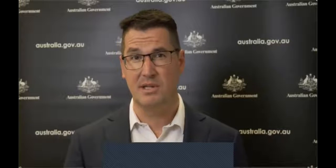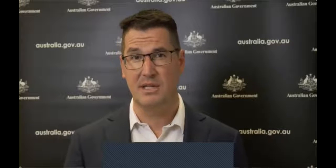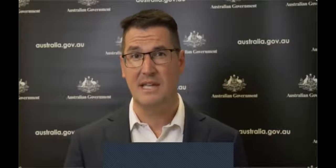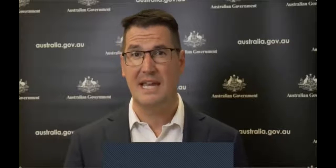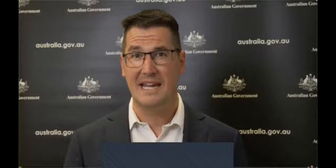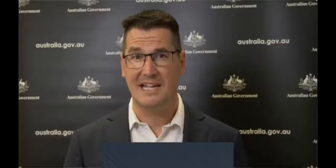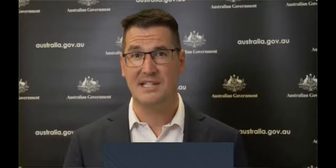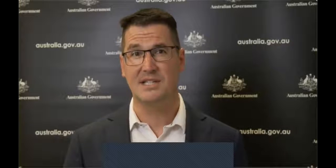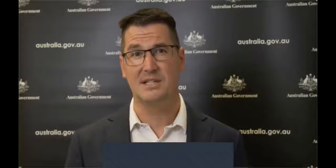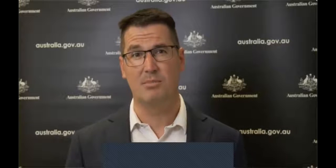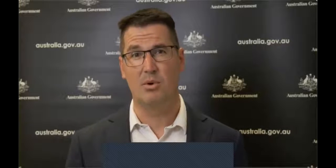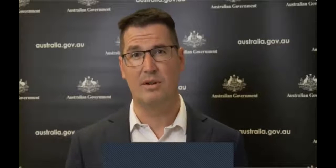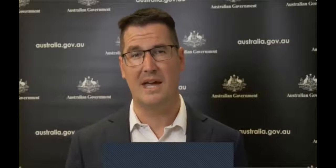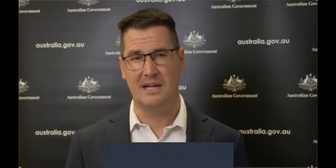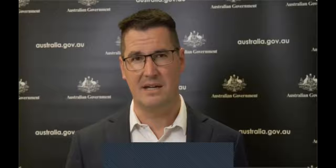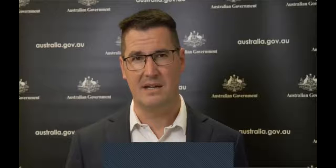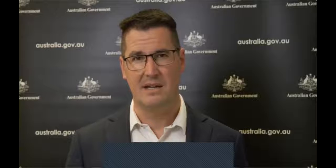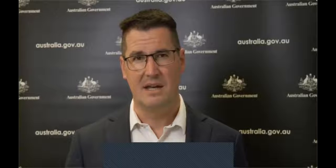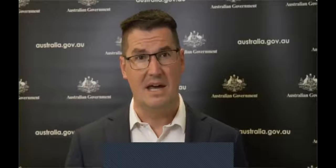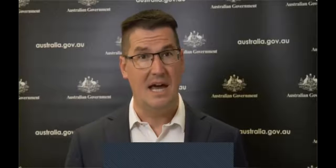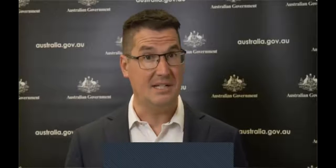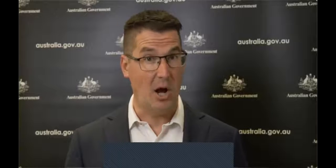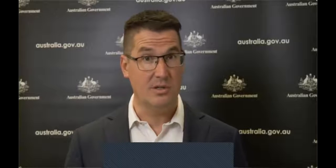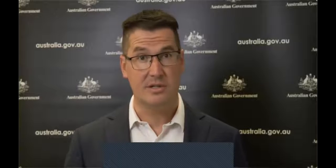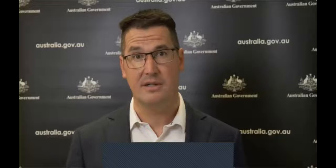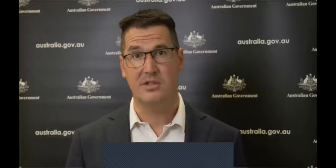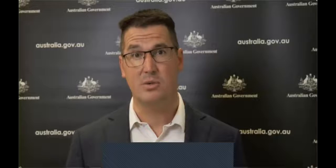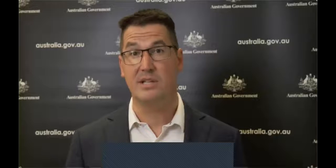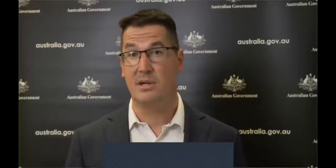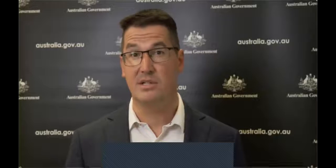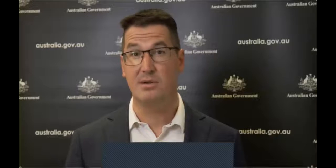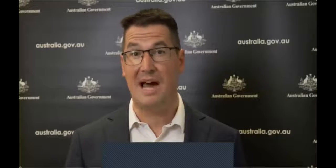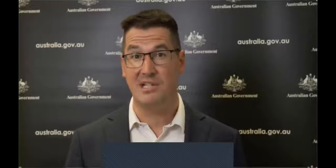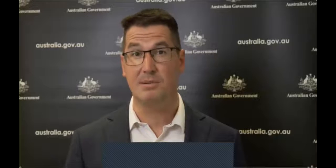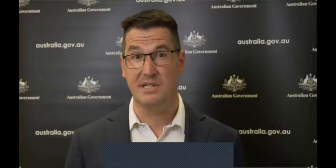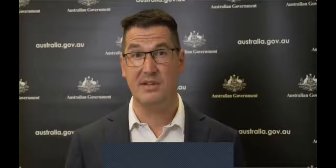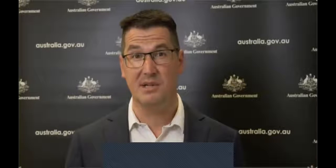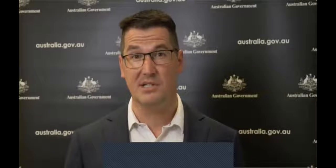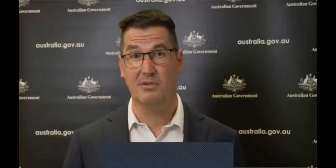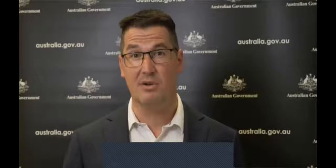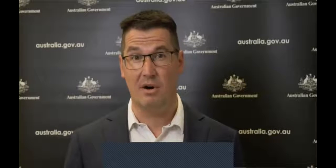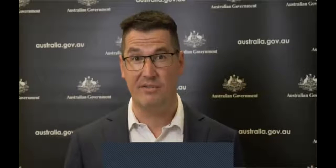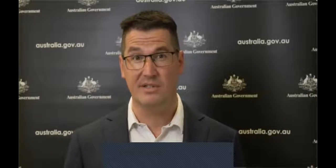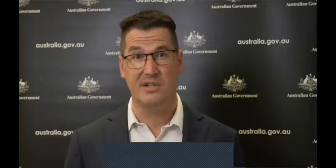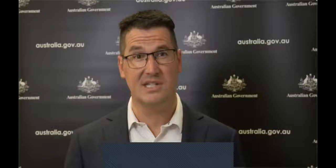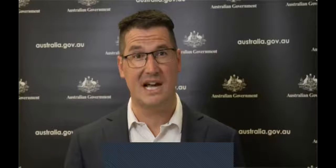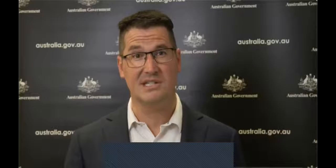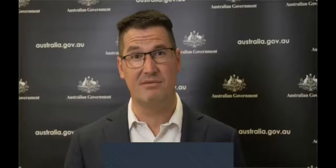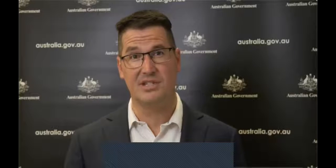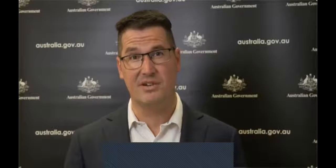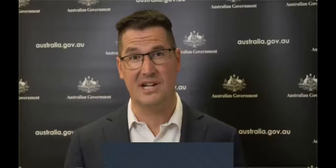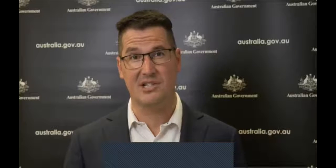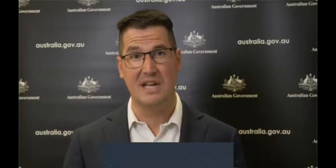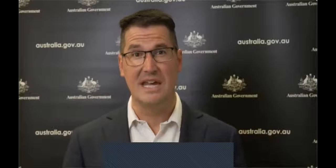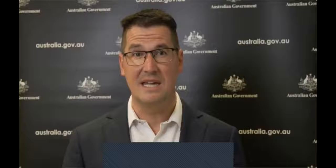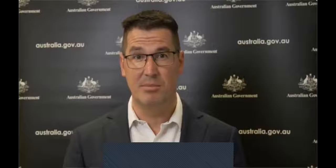with disabilities can access the support they need. As host of the 2022 Asia Pacific Ministerial Conference for Disaster